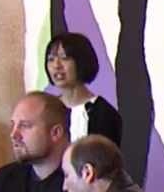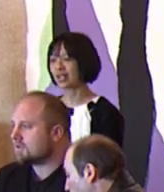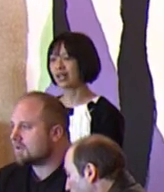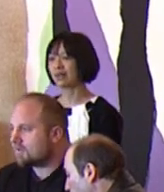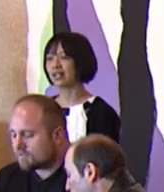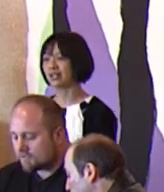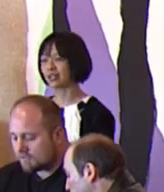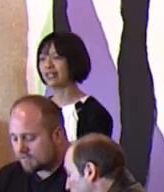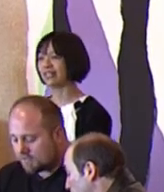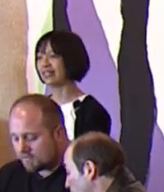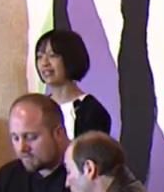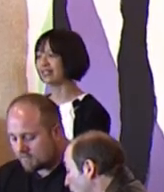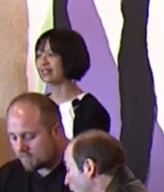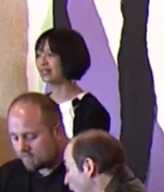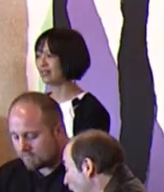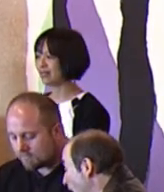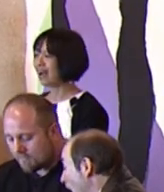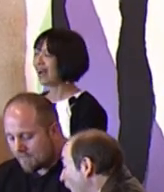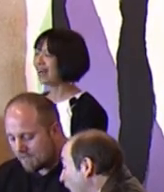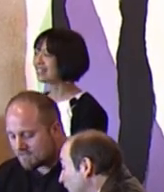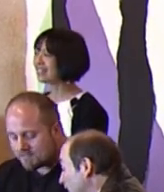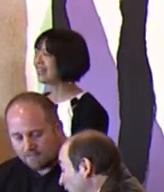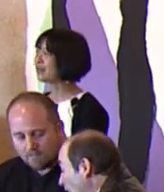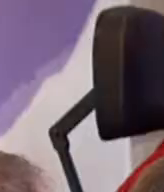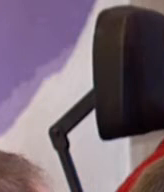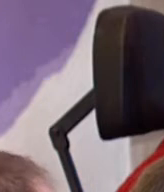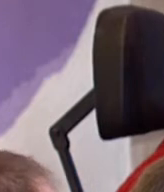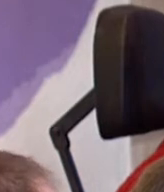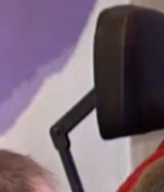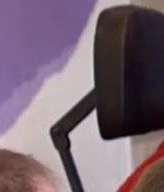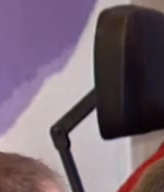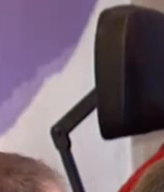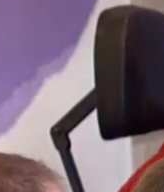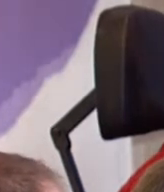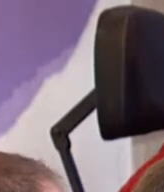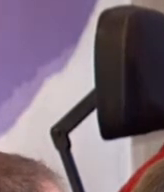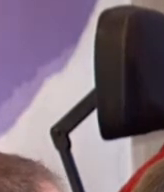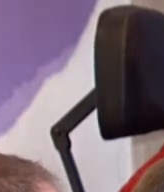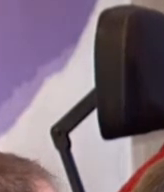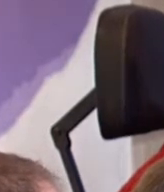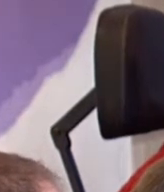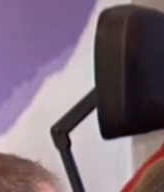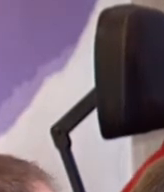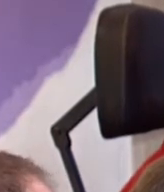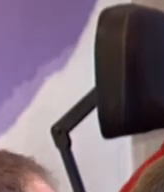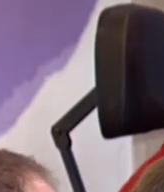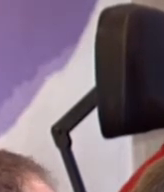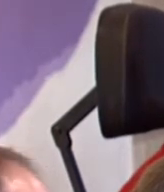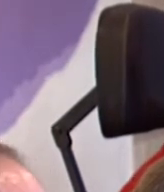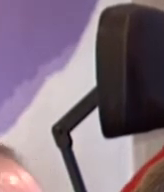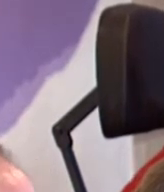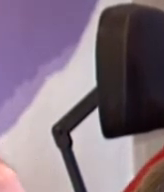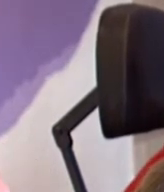come. We share a dream and sing with one voice.